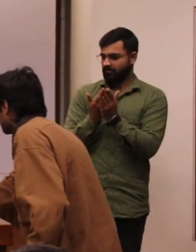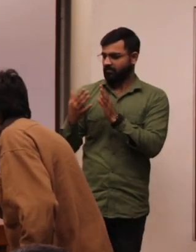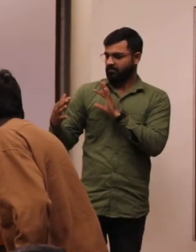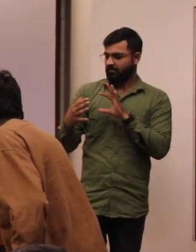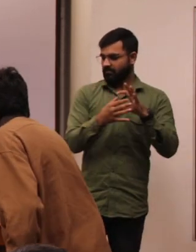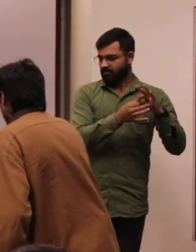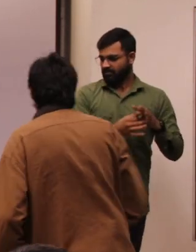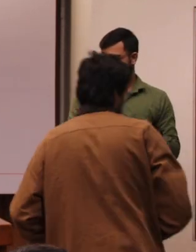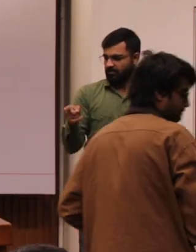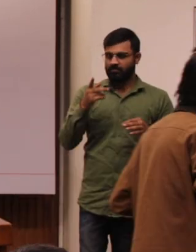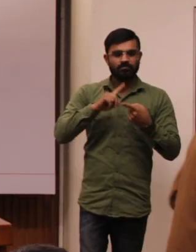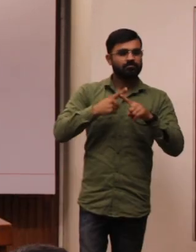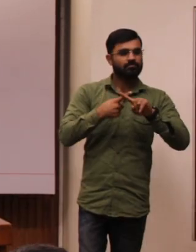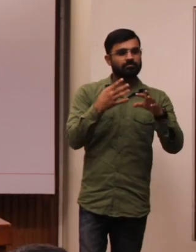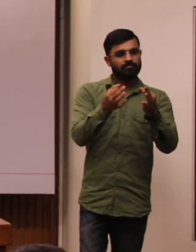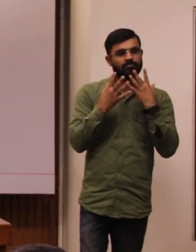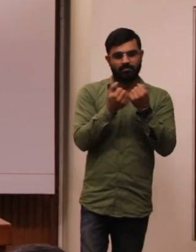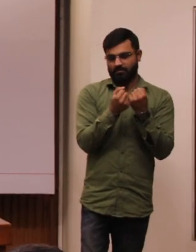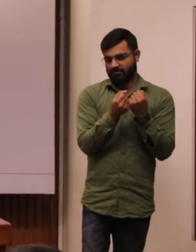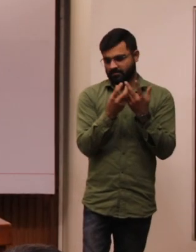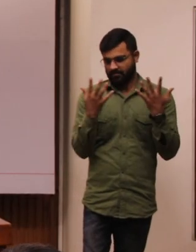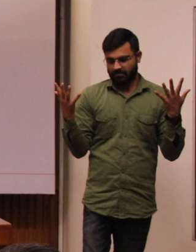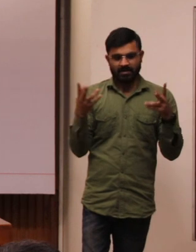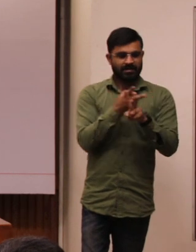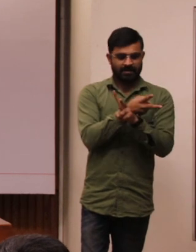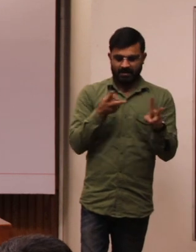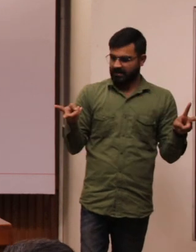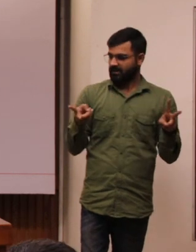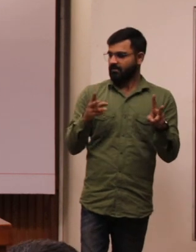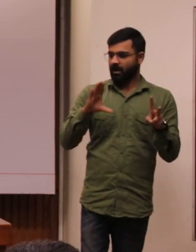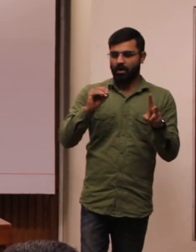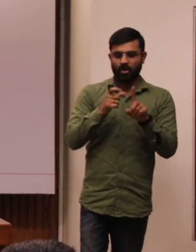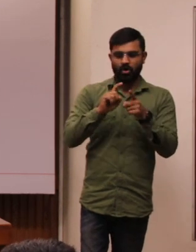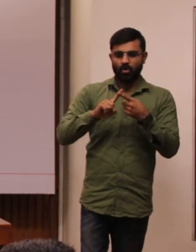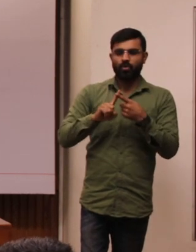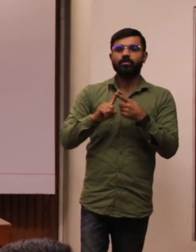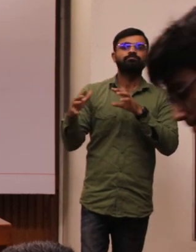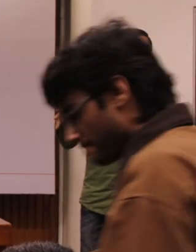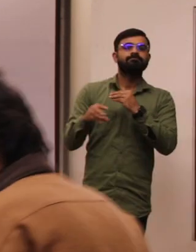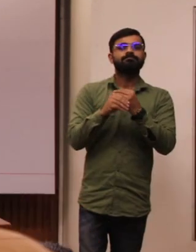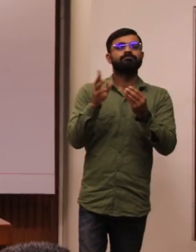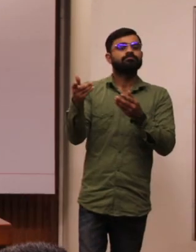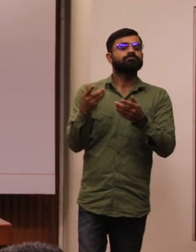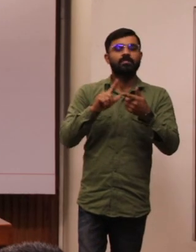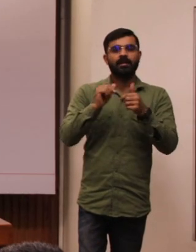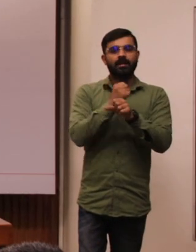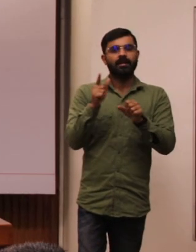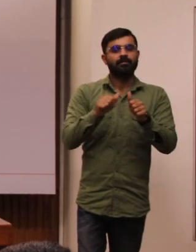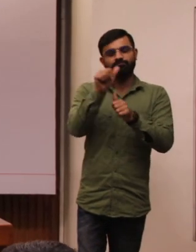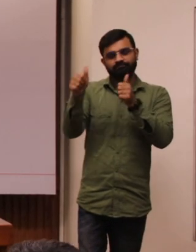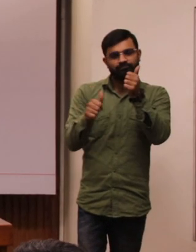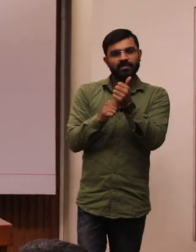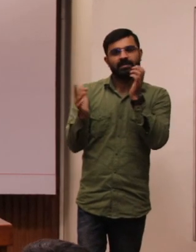conservation. He is also an expert in number of several government and court-appointed committees wherein he provides legal assistance